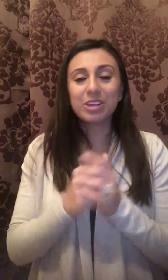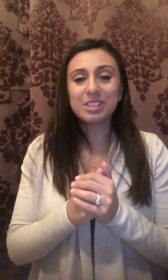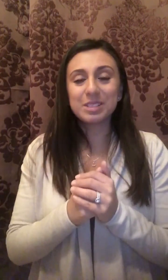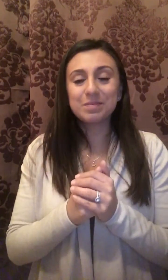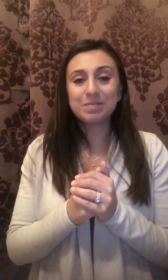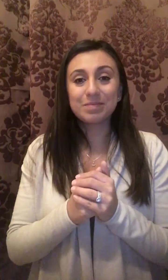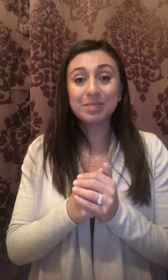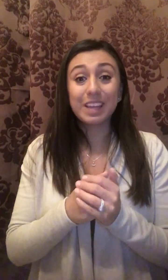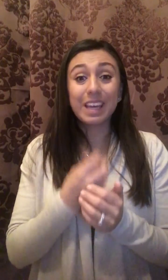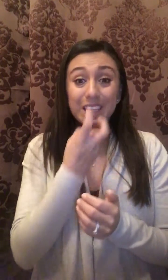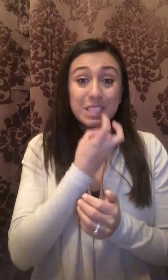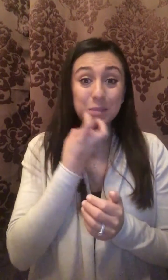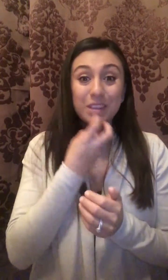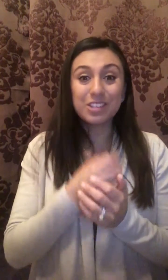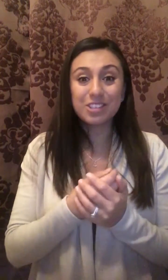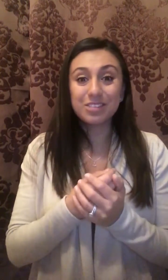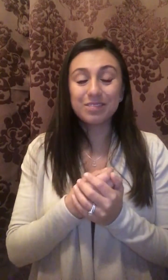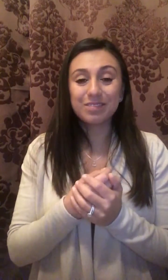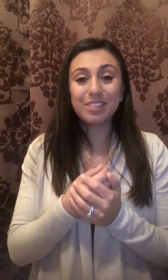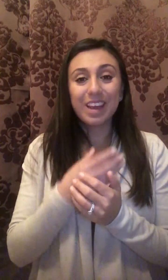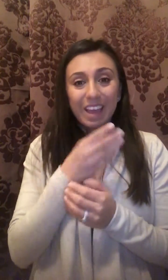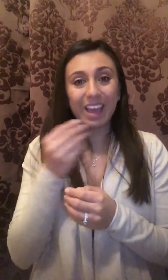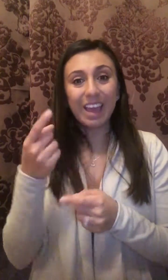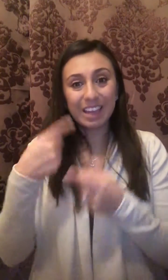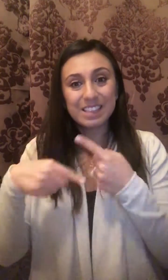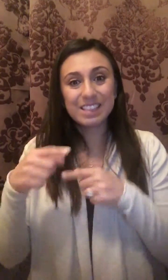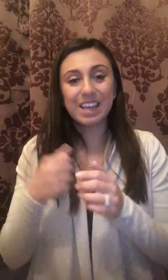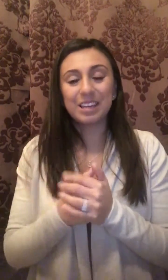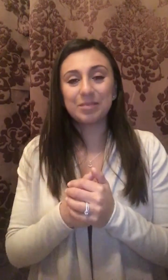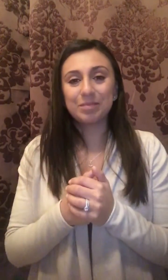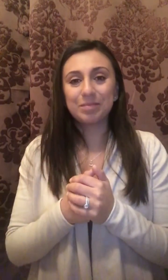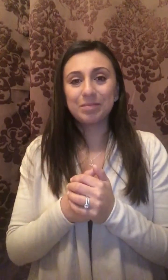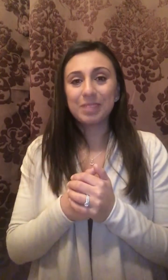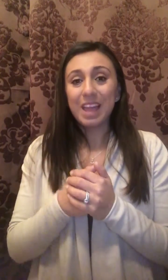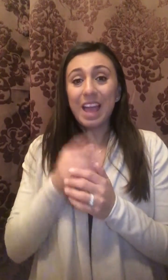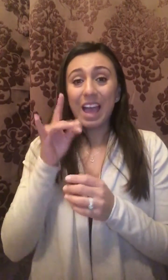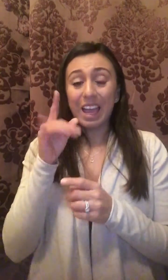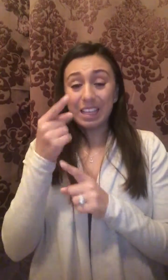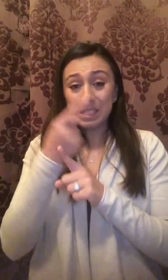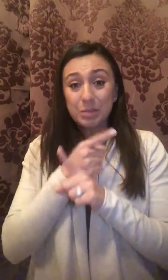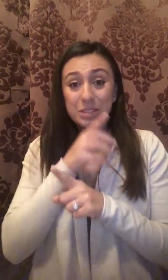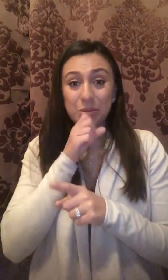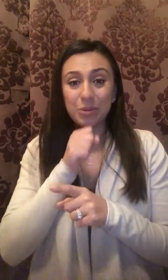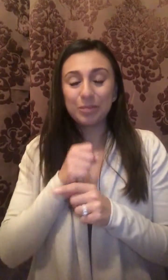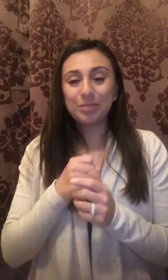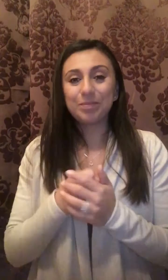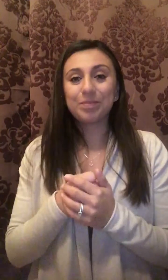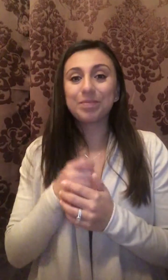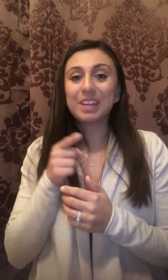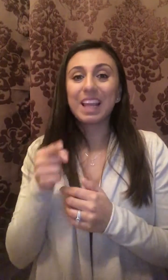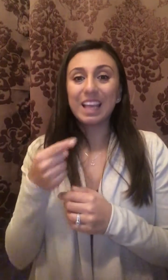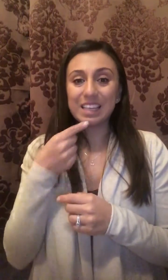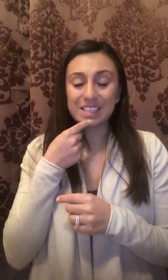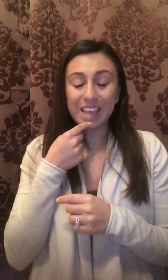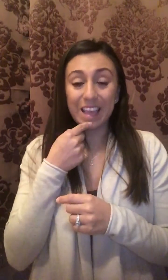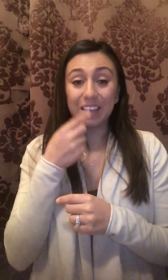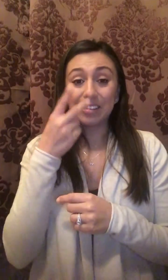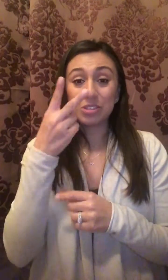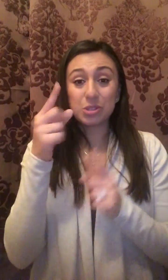words in speech and sign. At 18 months old, he's saying